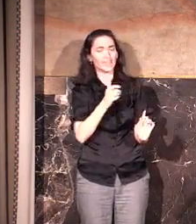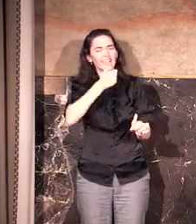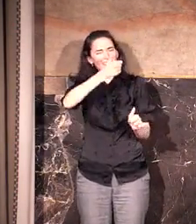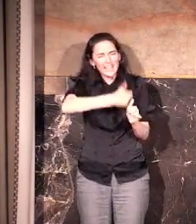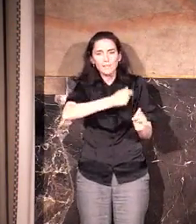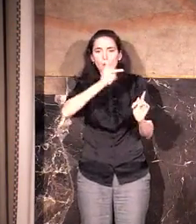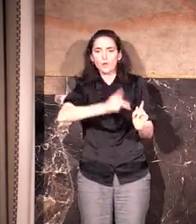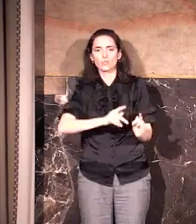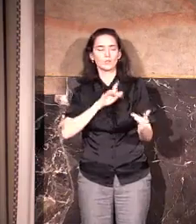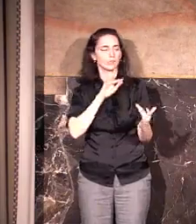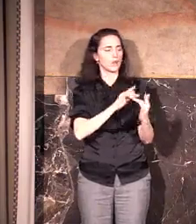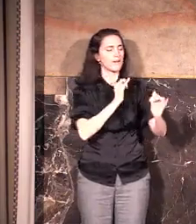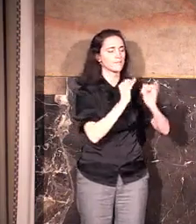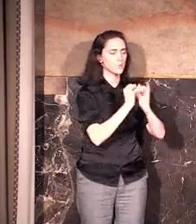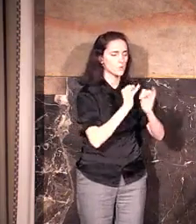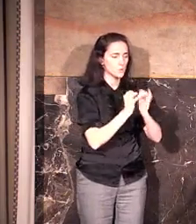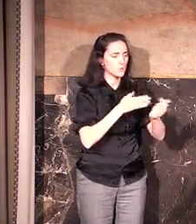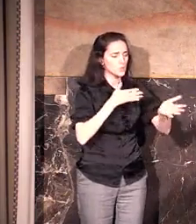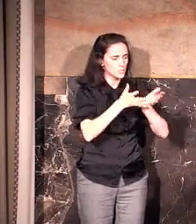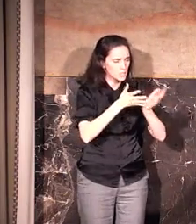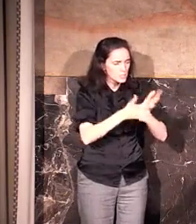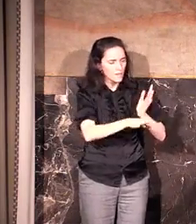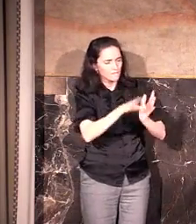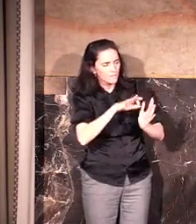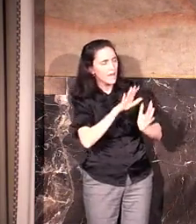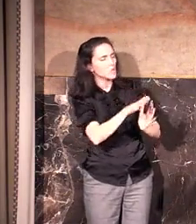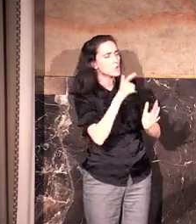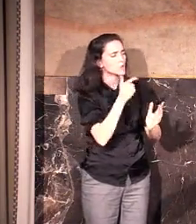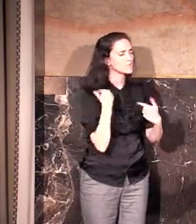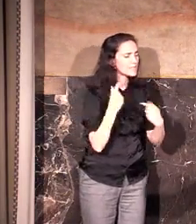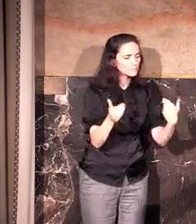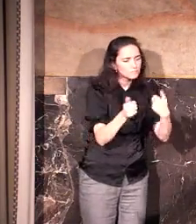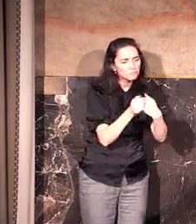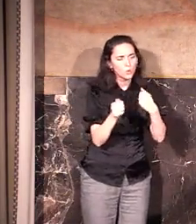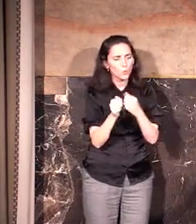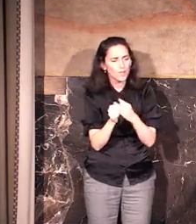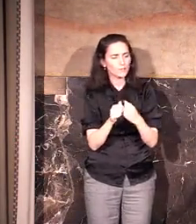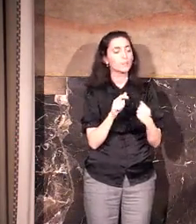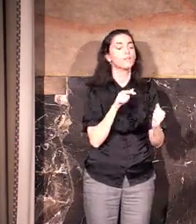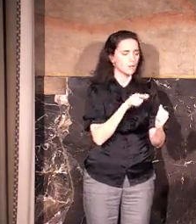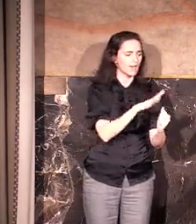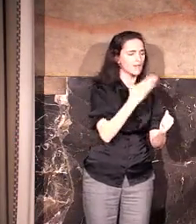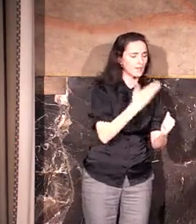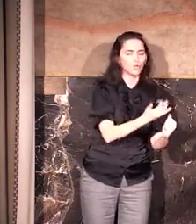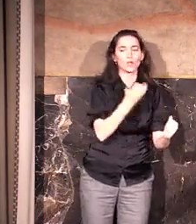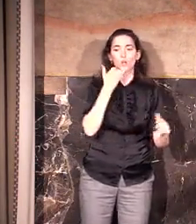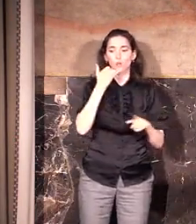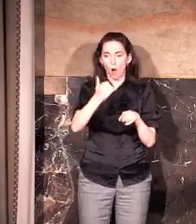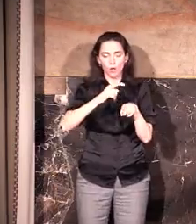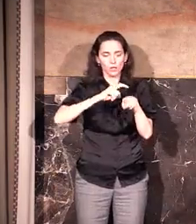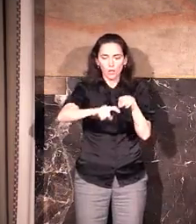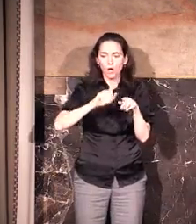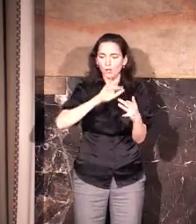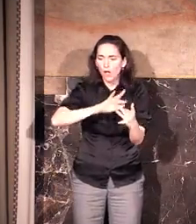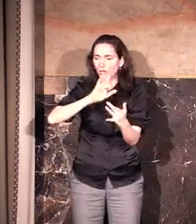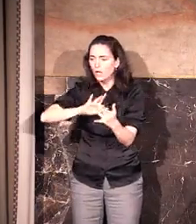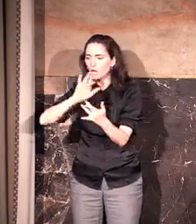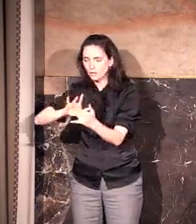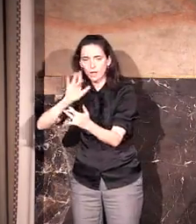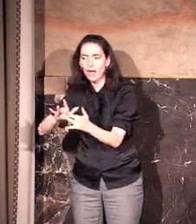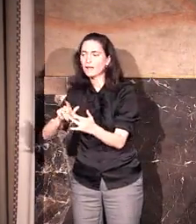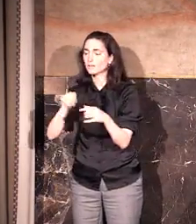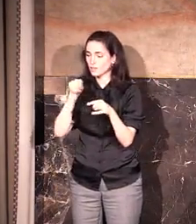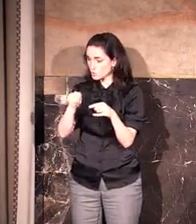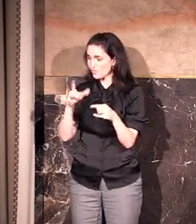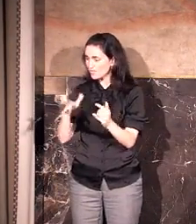and doing comprehensive interviews with those individuals, finding out about their close contacts, contacting their close contacts, and then continuing to spread the ring